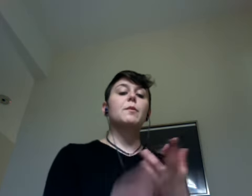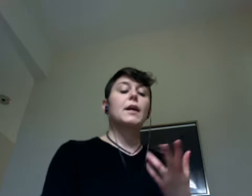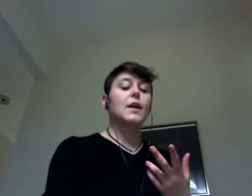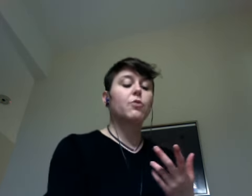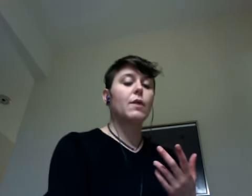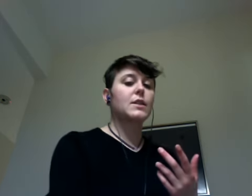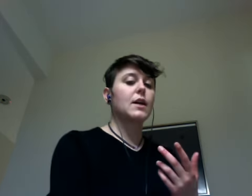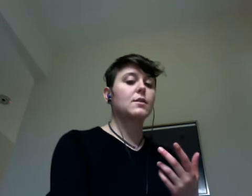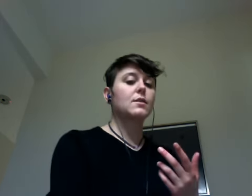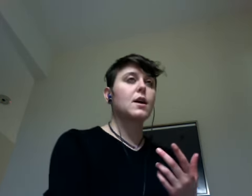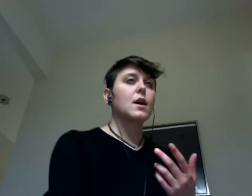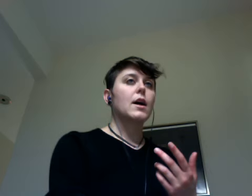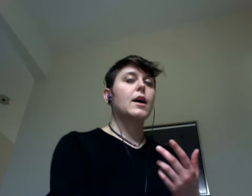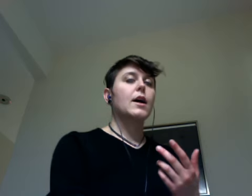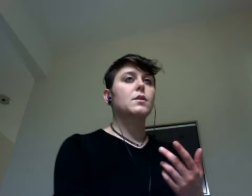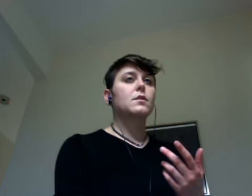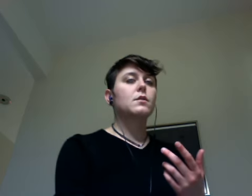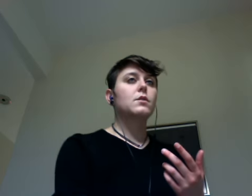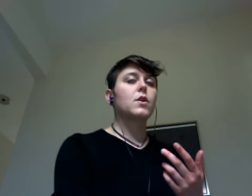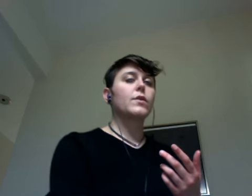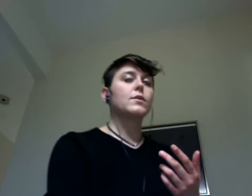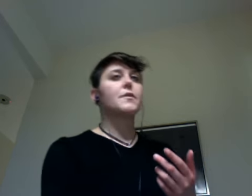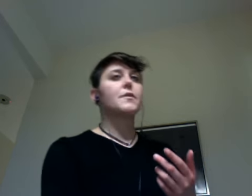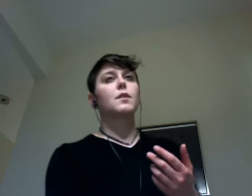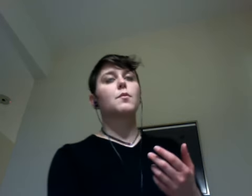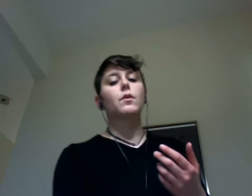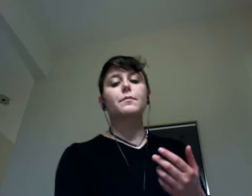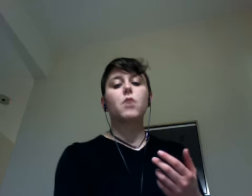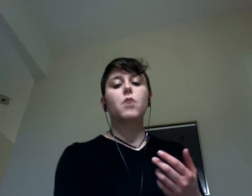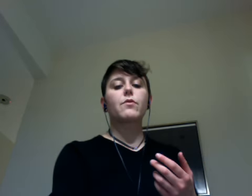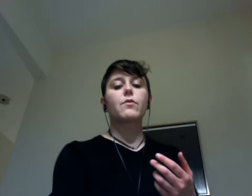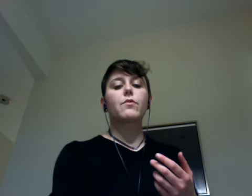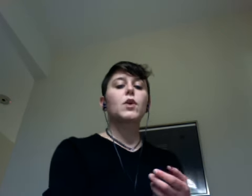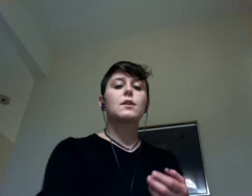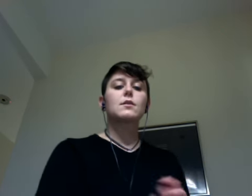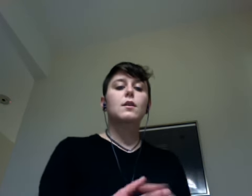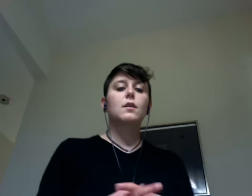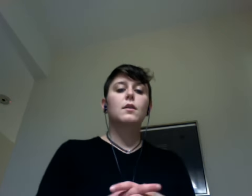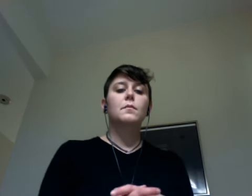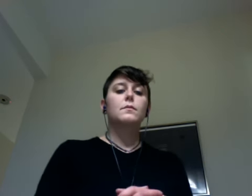making throughout the text. So this is obviously an important part of the whole process.